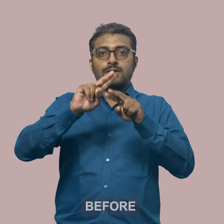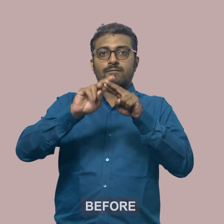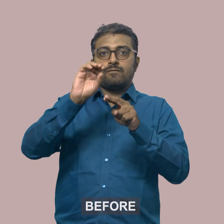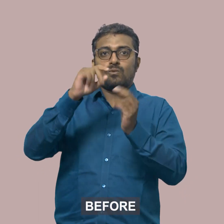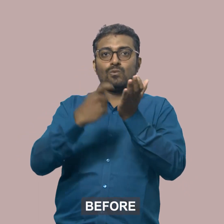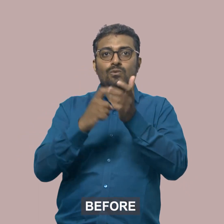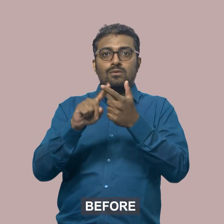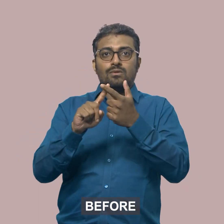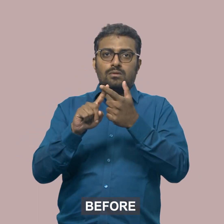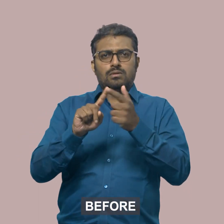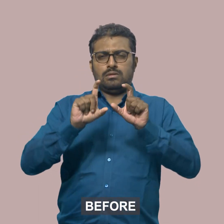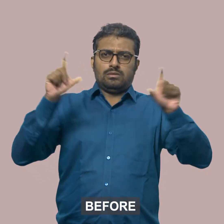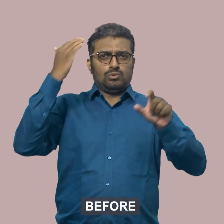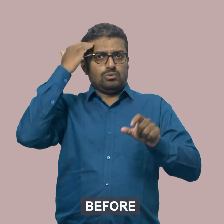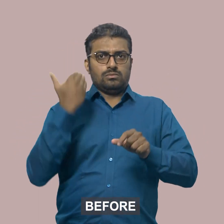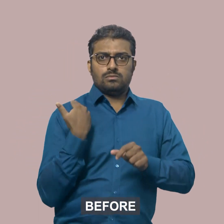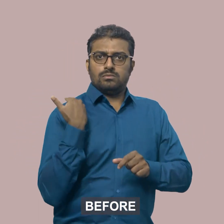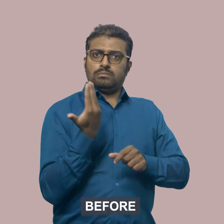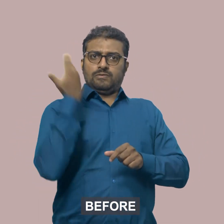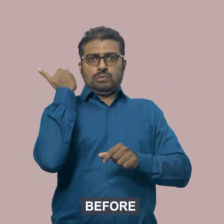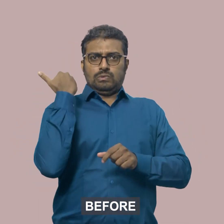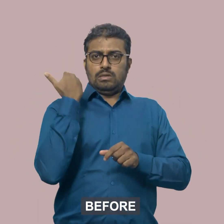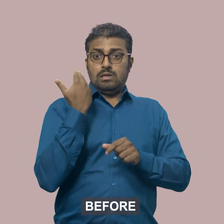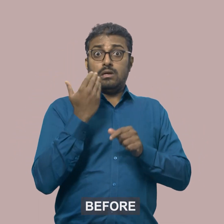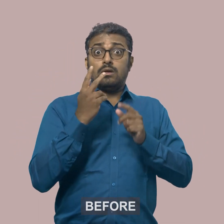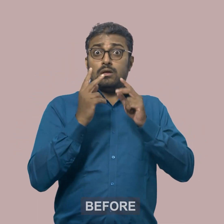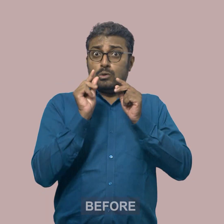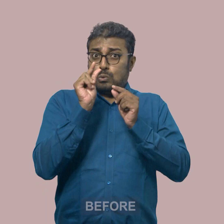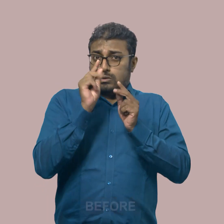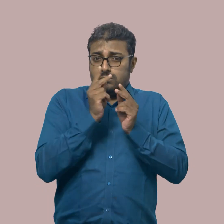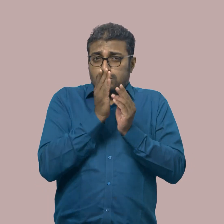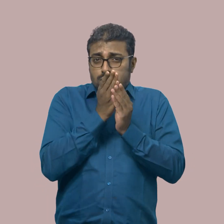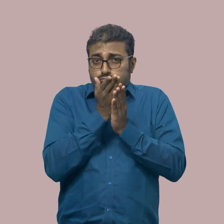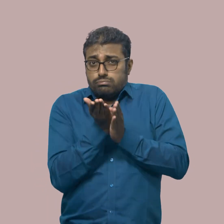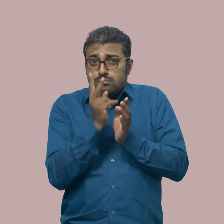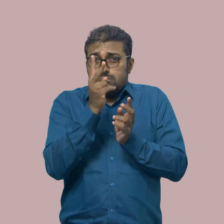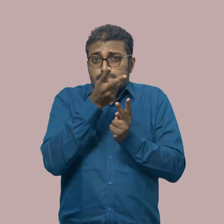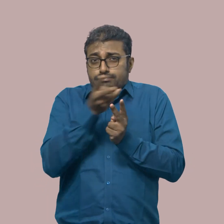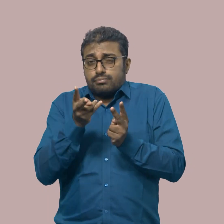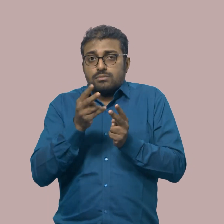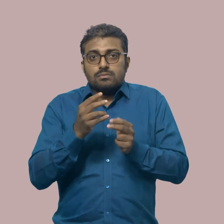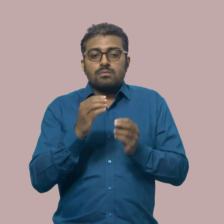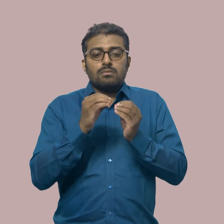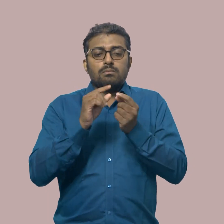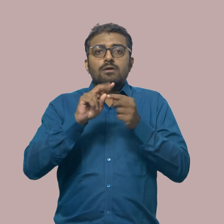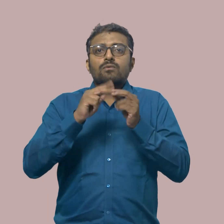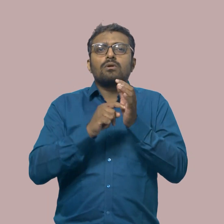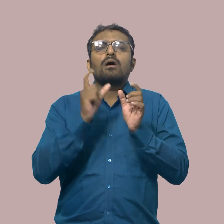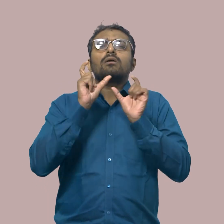if sign before made just over the shoulder, it's mean just before or